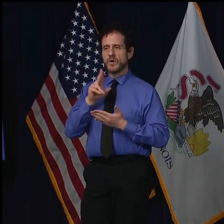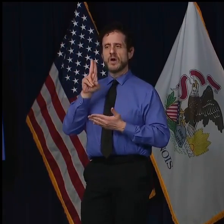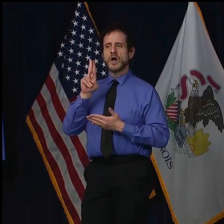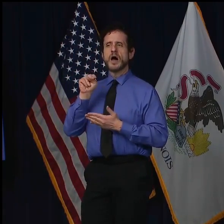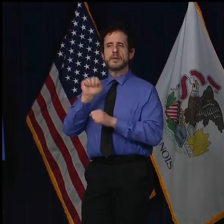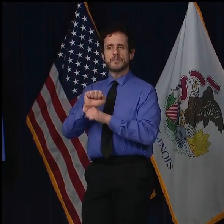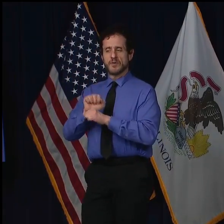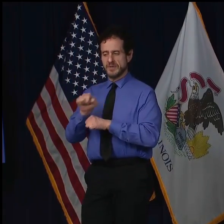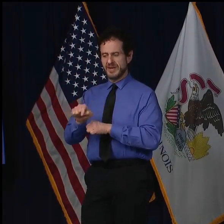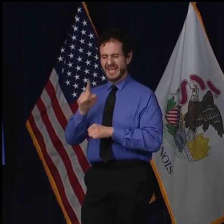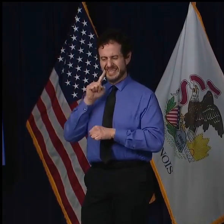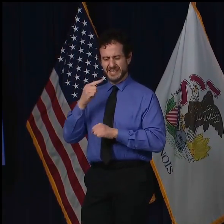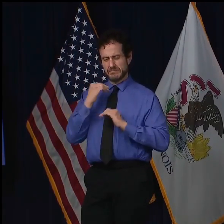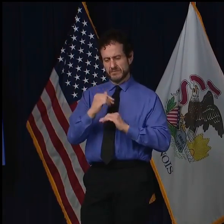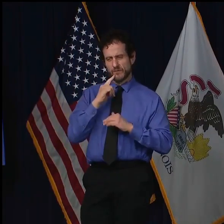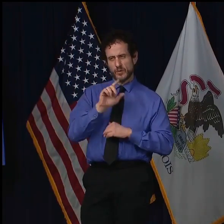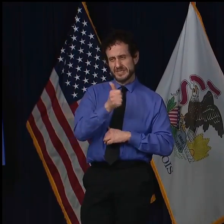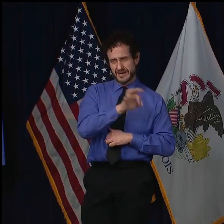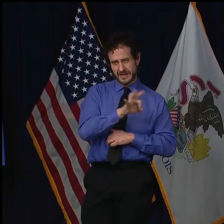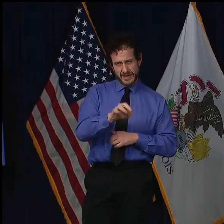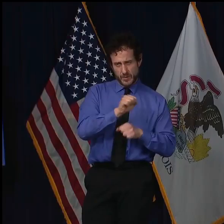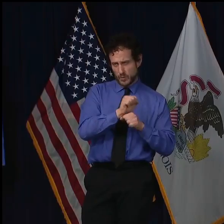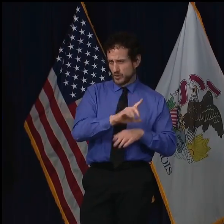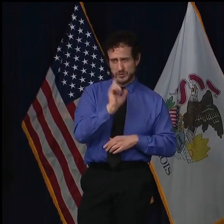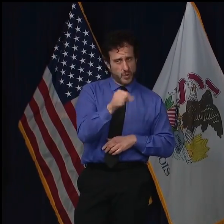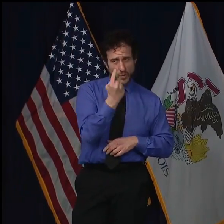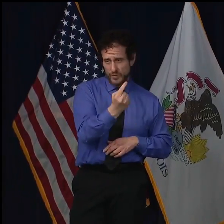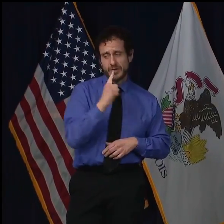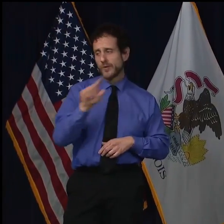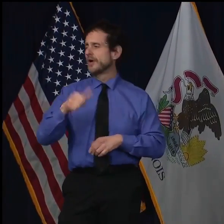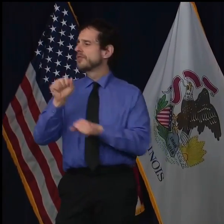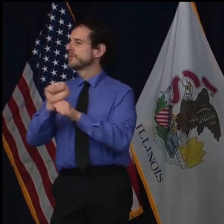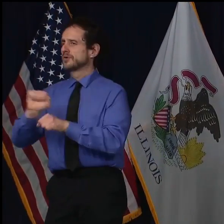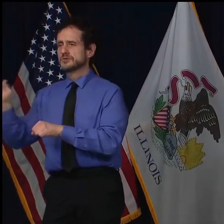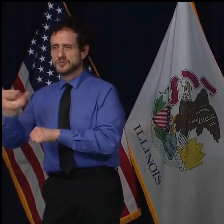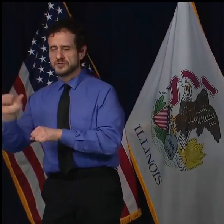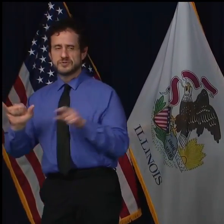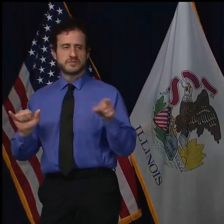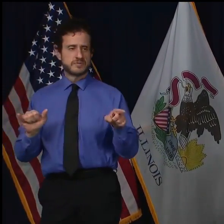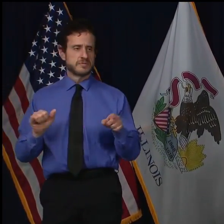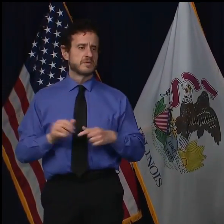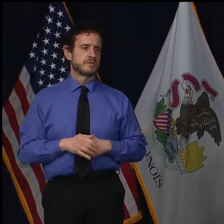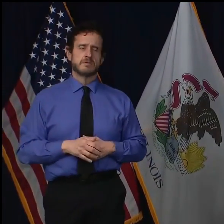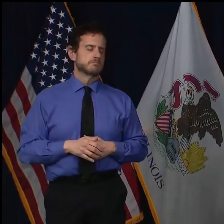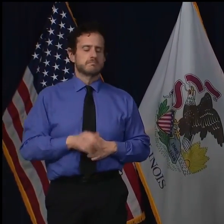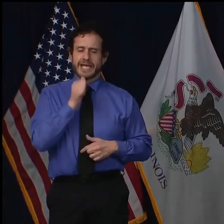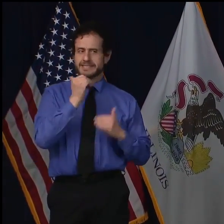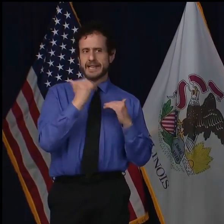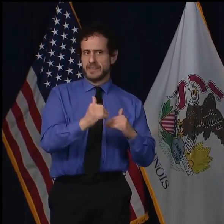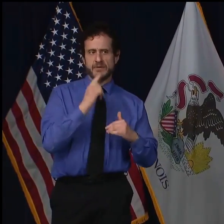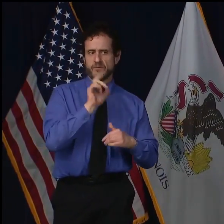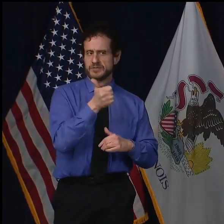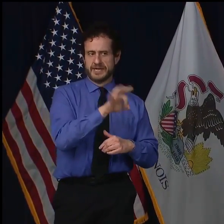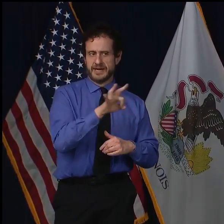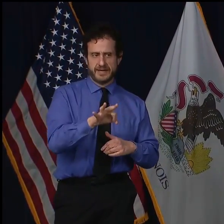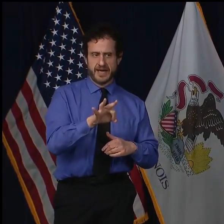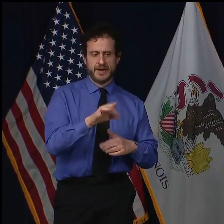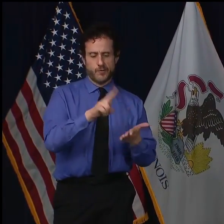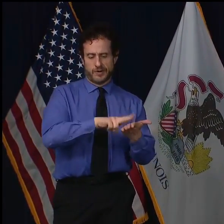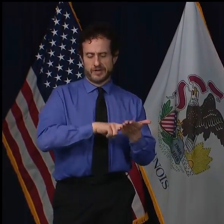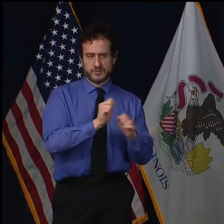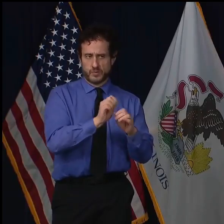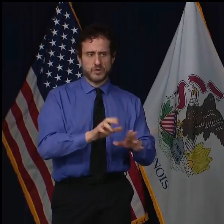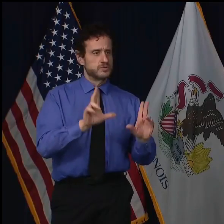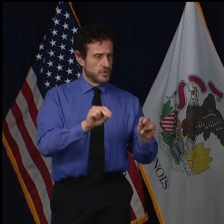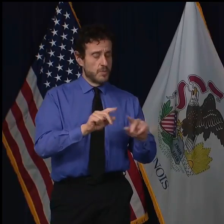that just for the 1099 workers and those claims? Can you describe that for me? It's not just for that purpose, although, as